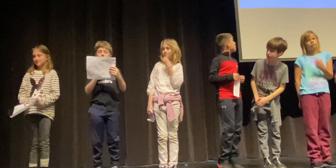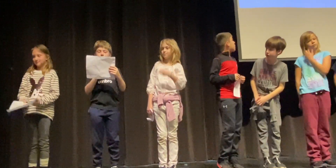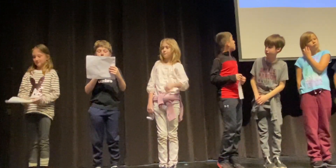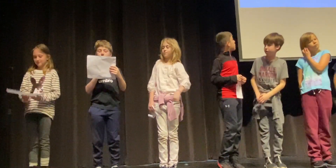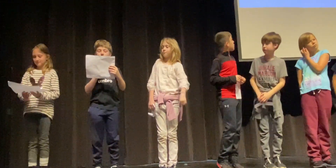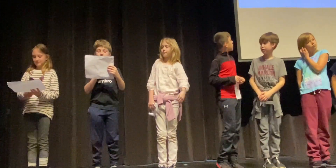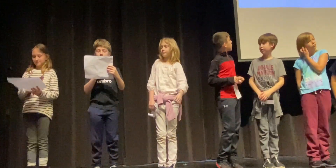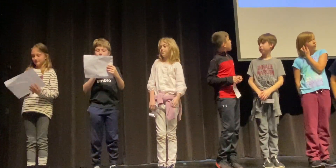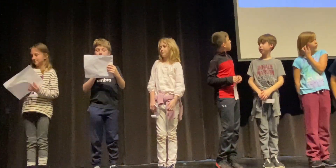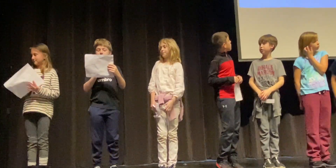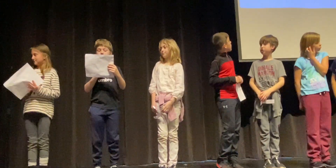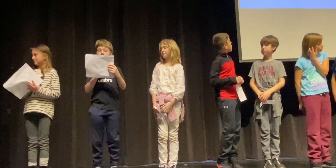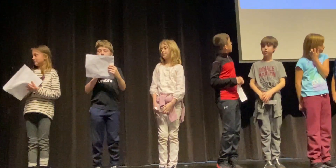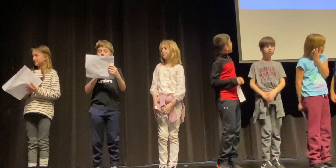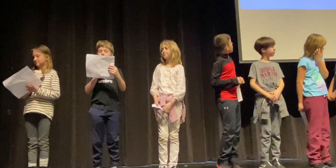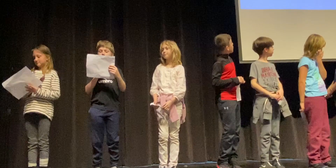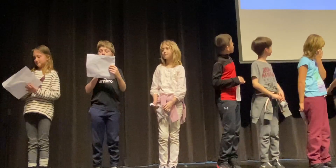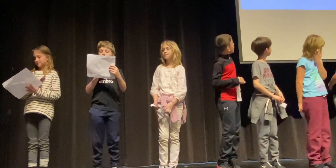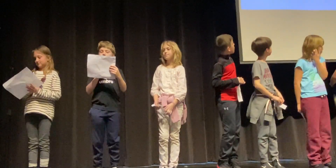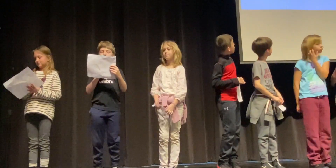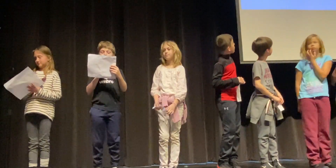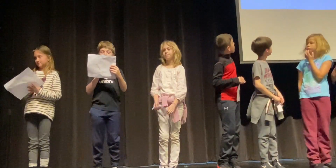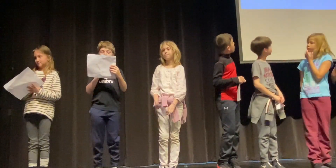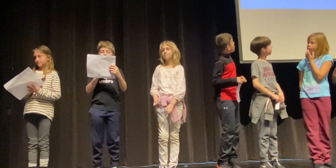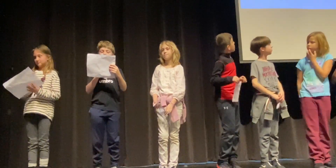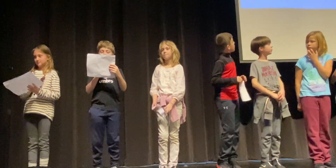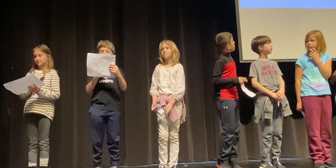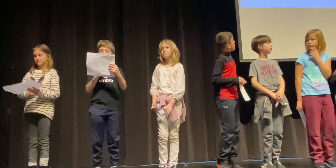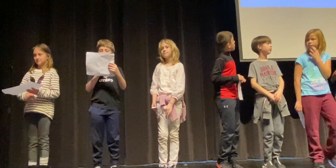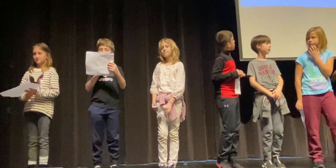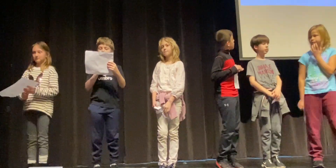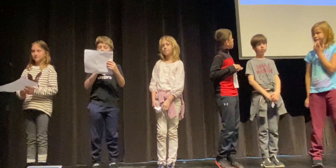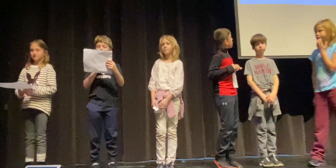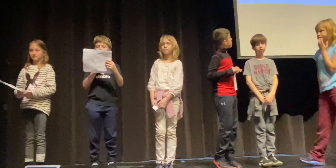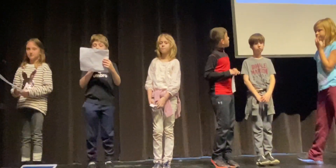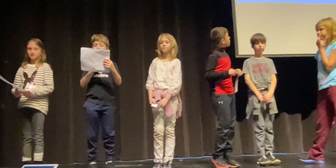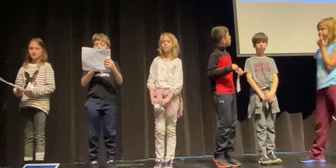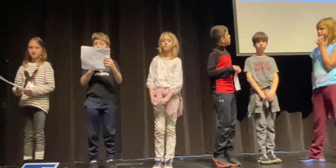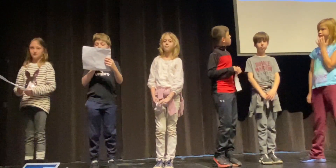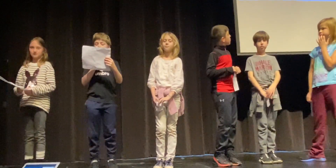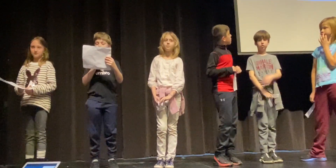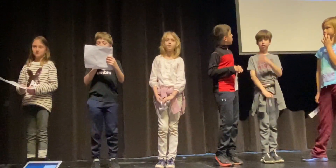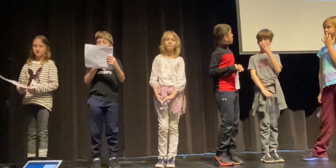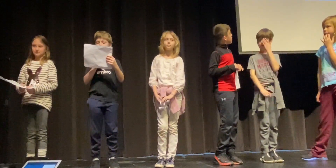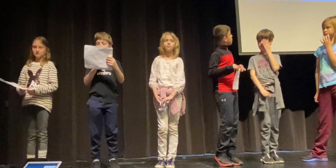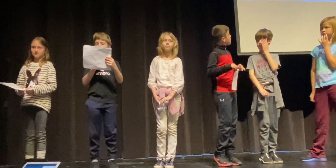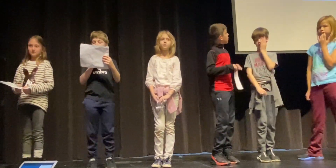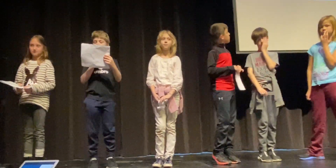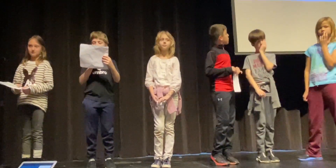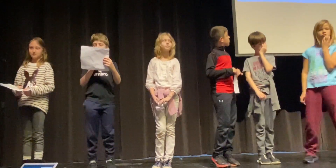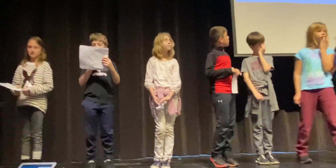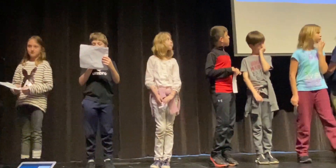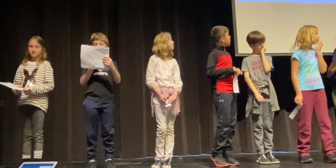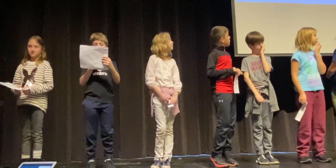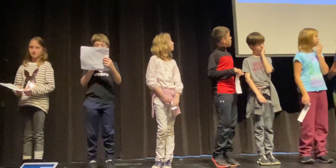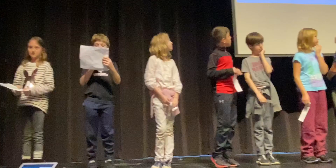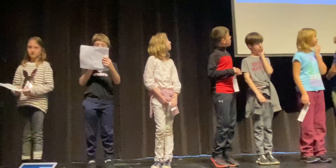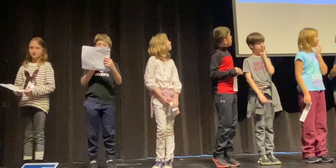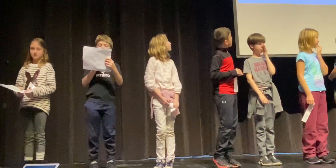of the body. It is the primary language of many North Americans who are deaf and is one of several communication options used